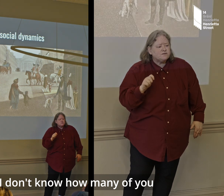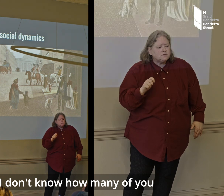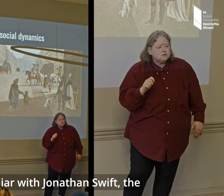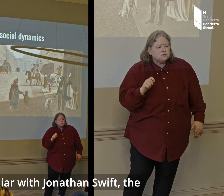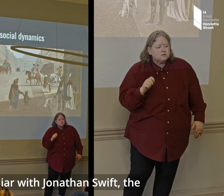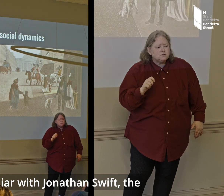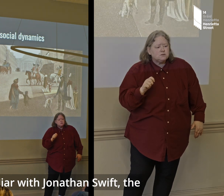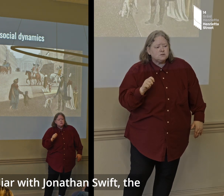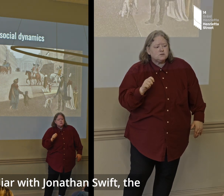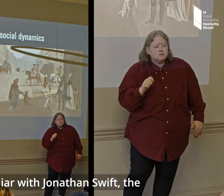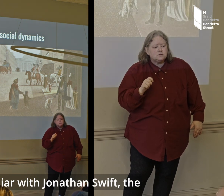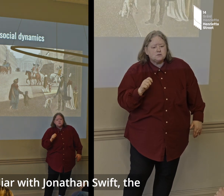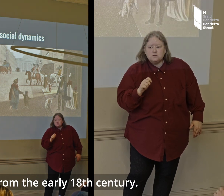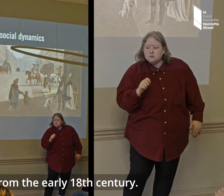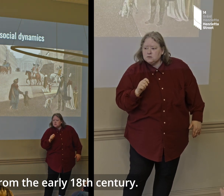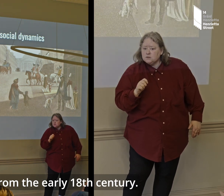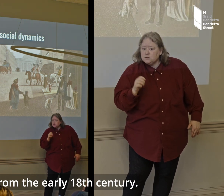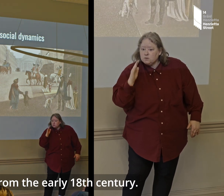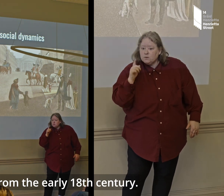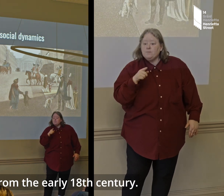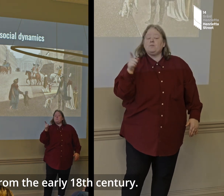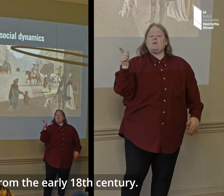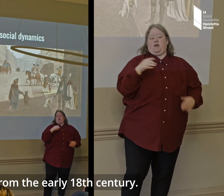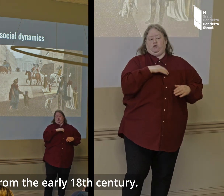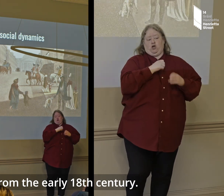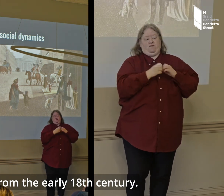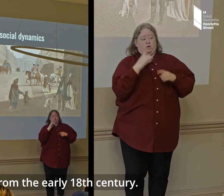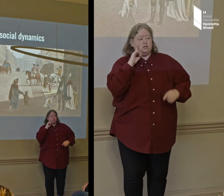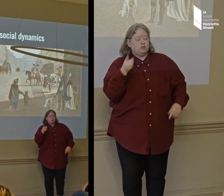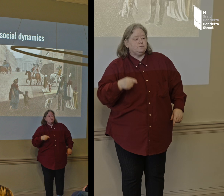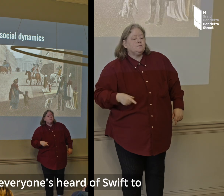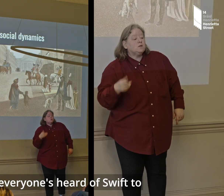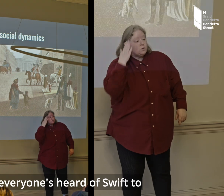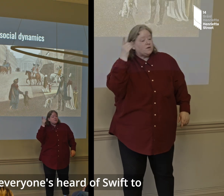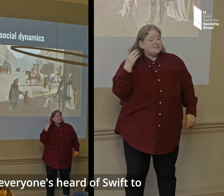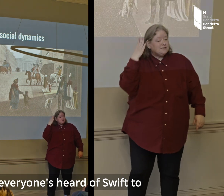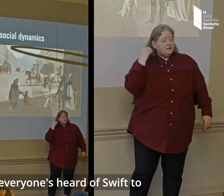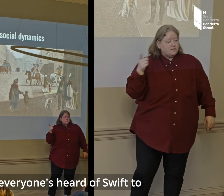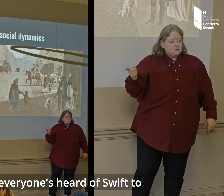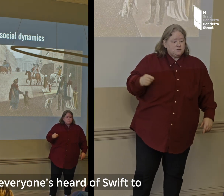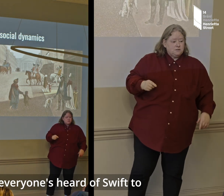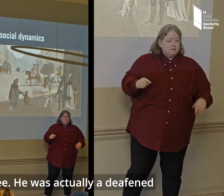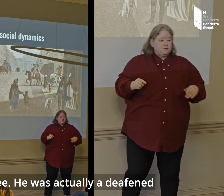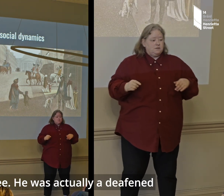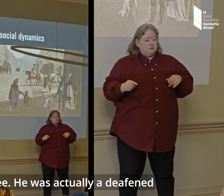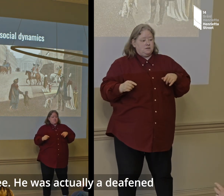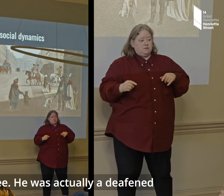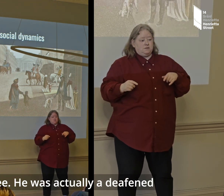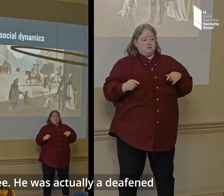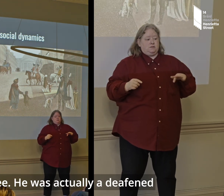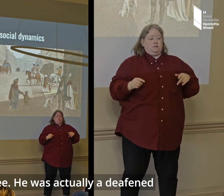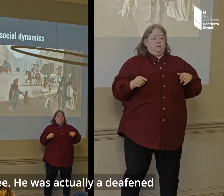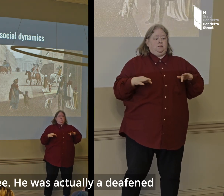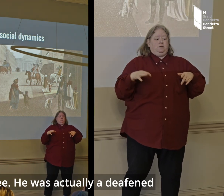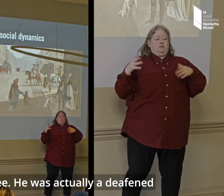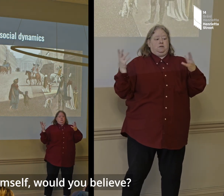how many of you are familiar with Jonathan Swift, the writer from the early 18th century. I'm sure everyone's heard of Swift to some degree. He was